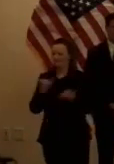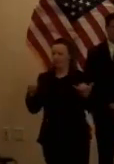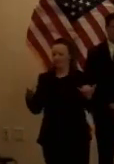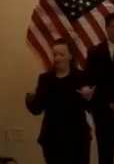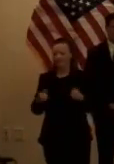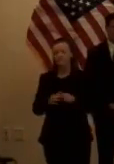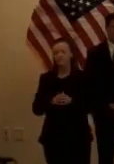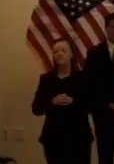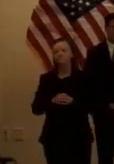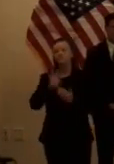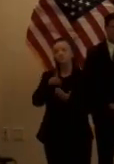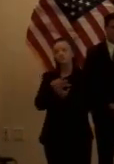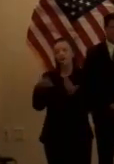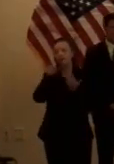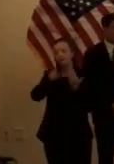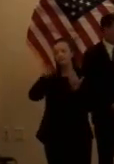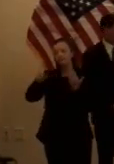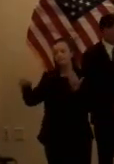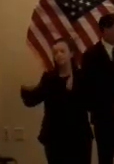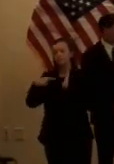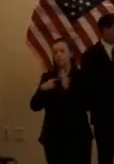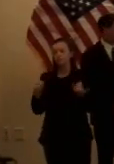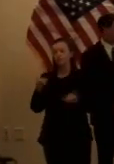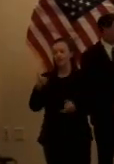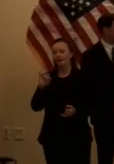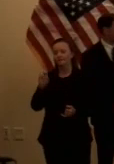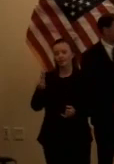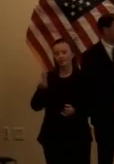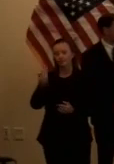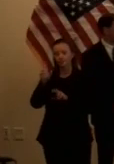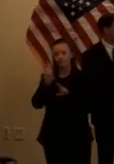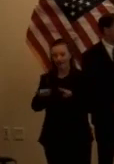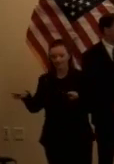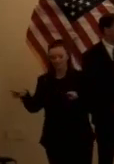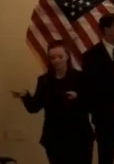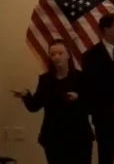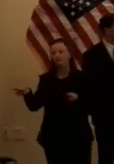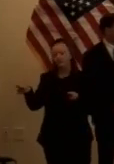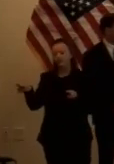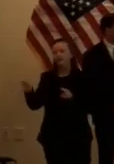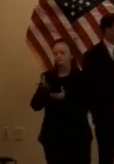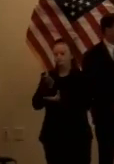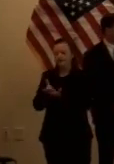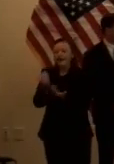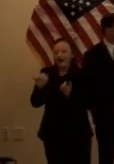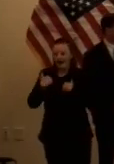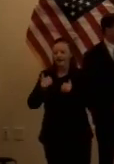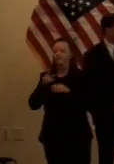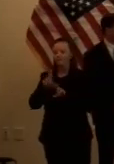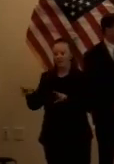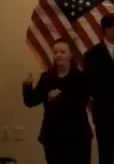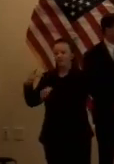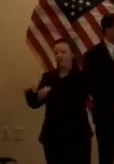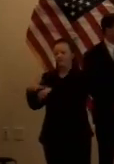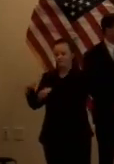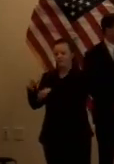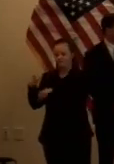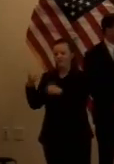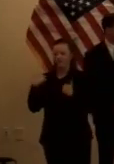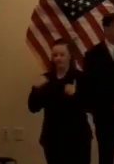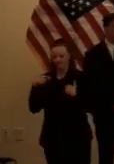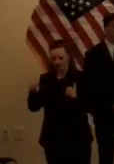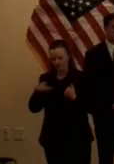When you look at the graph that shows the status of our ICU beds, our data shows that there is still capacity within our ICU beds. On recent days, we